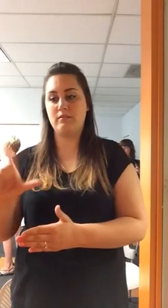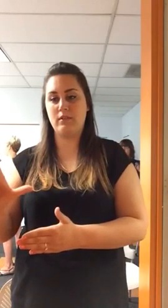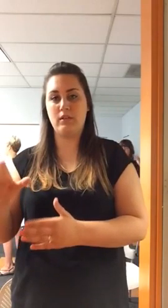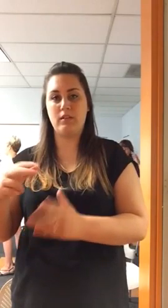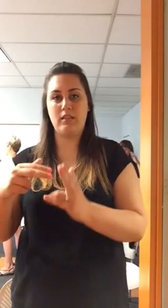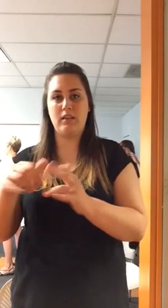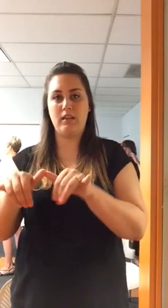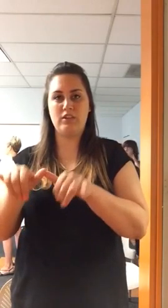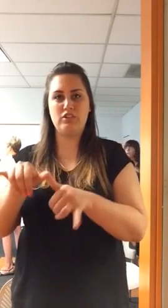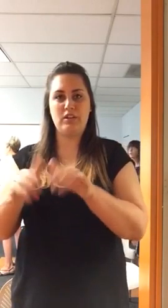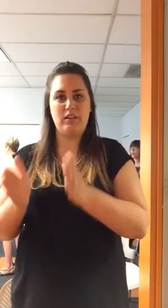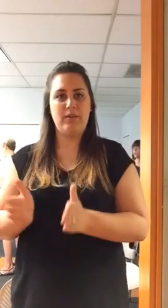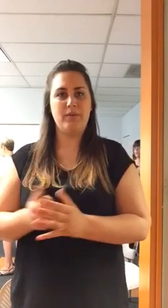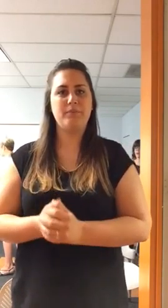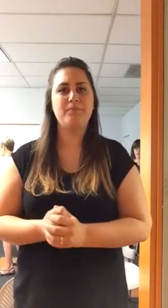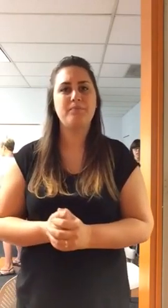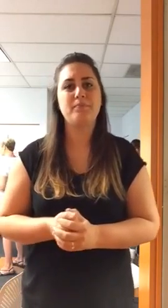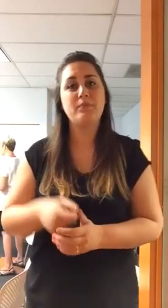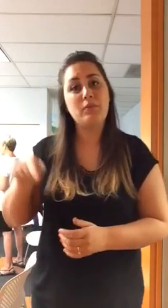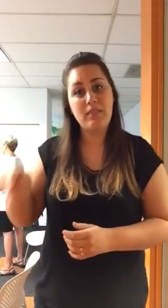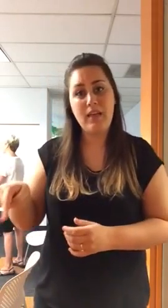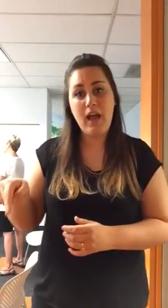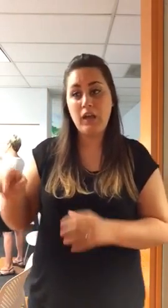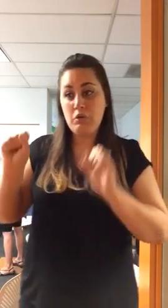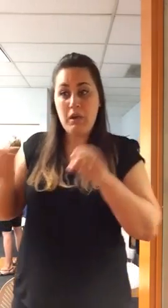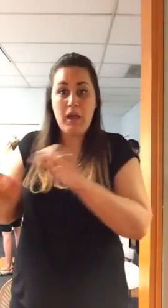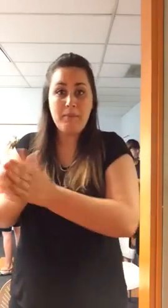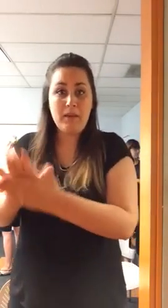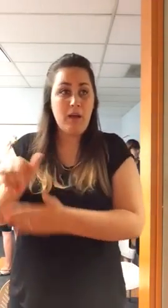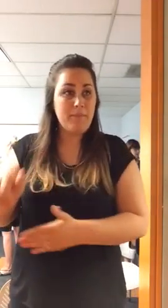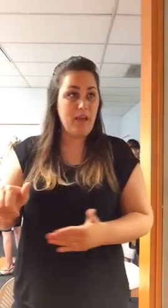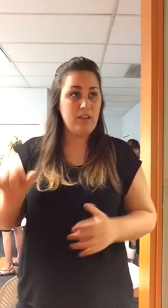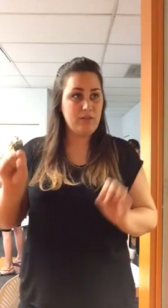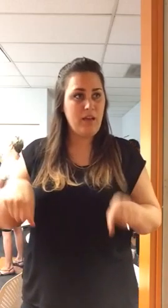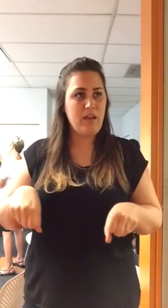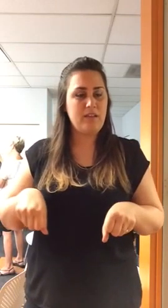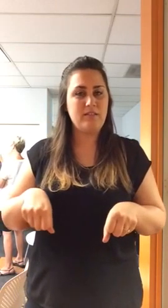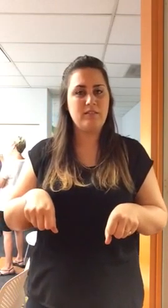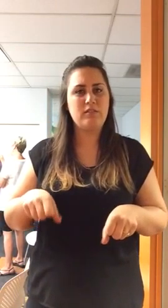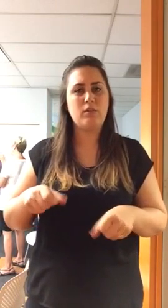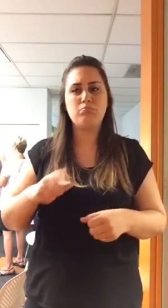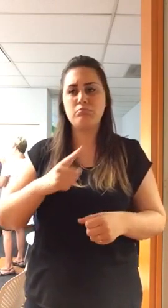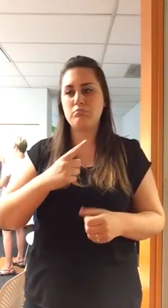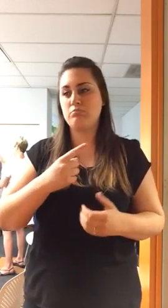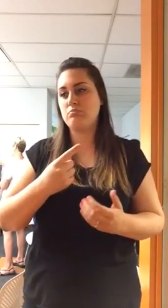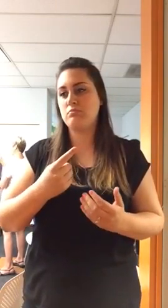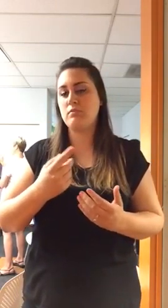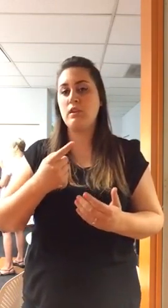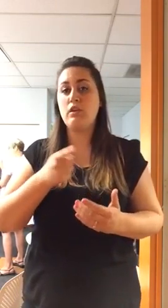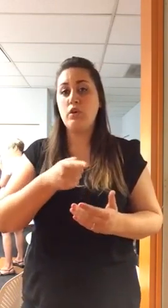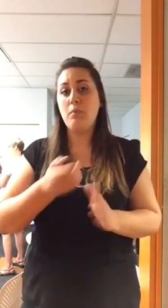In a laissez-faire economy, you are absolutely free to do that. And let's say that you become a civil engineer, and unfortunately, you really suck at